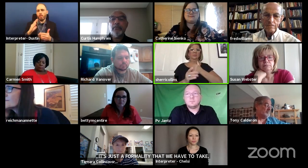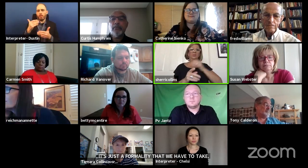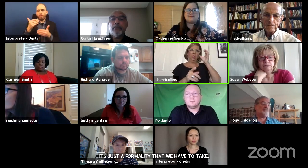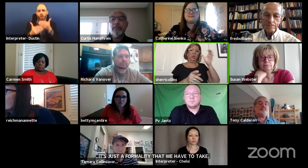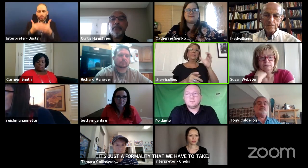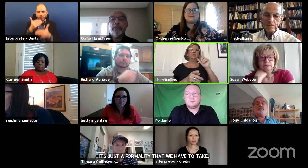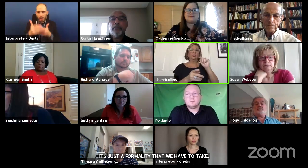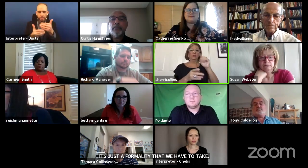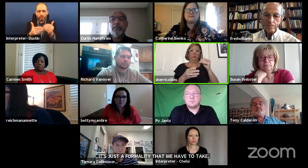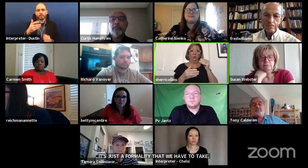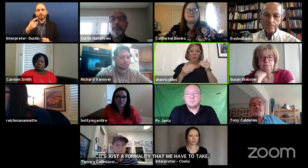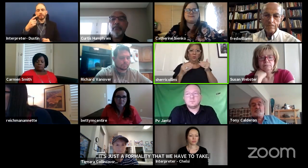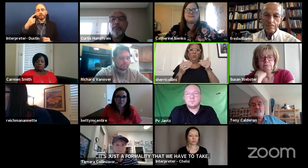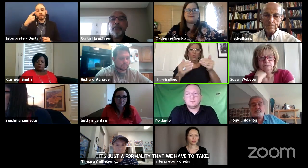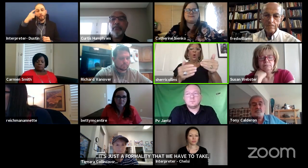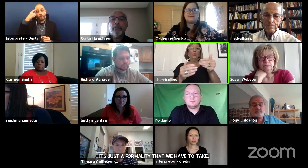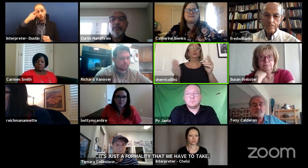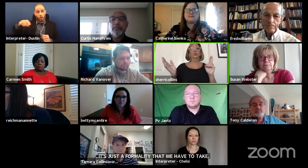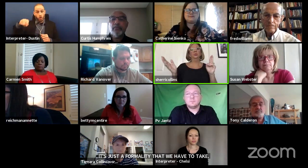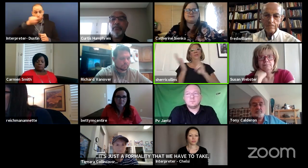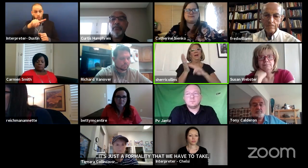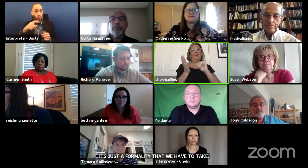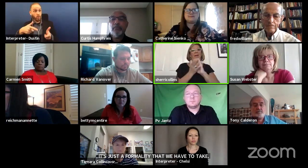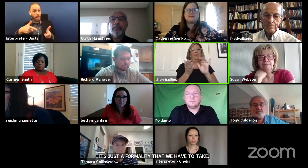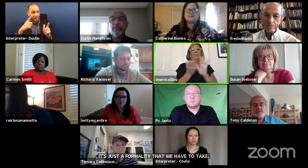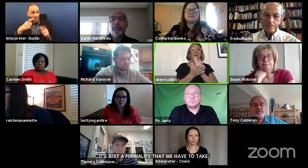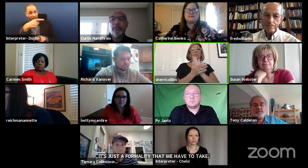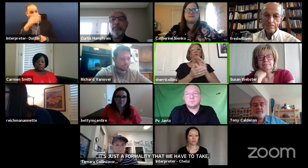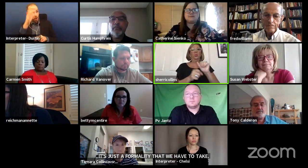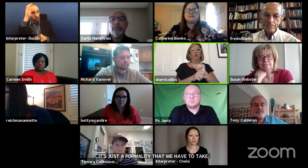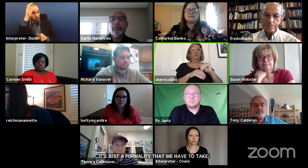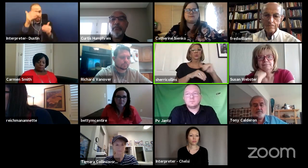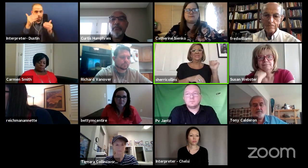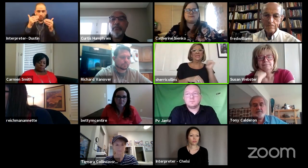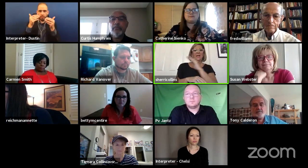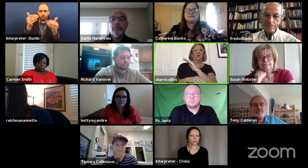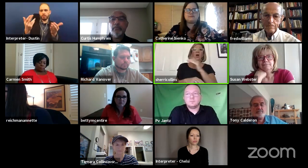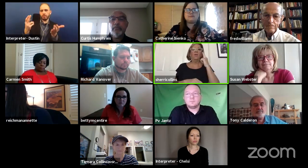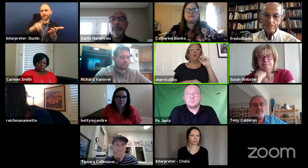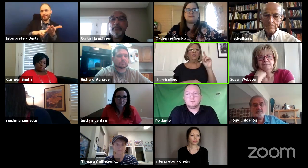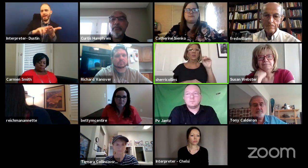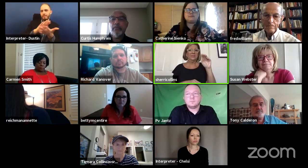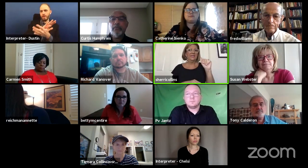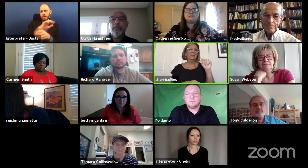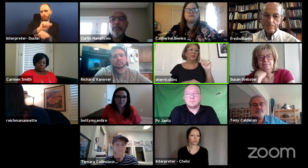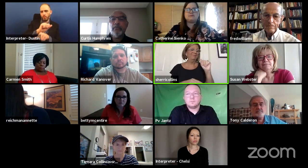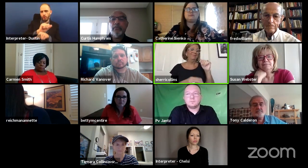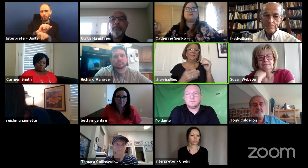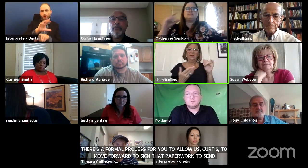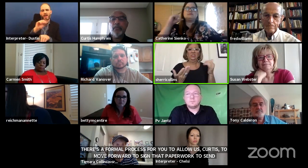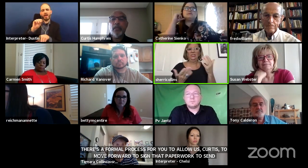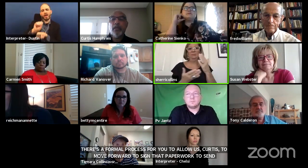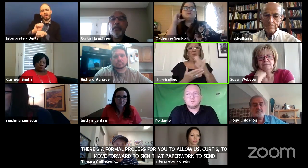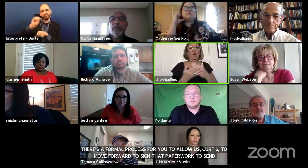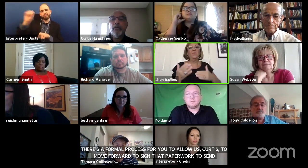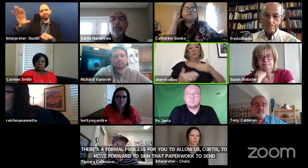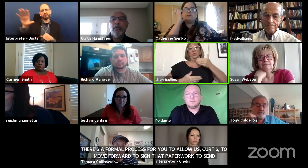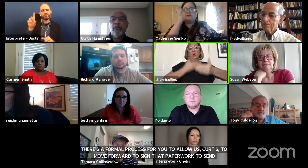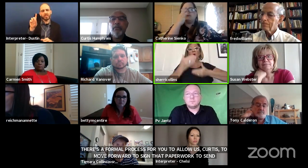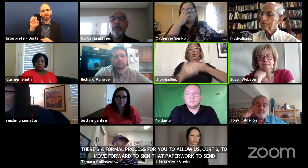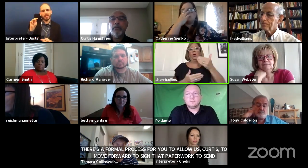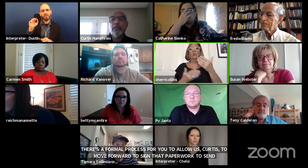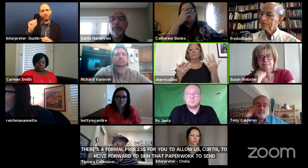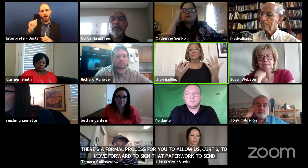us, Curtis, to move forward to sign that paperwork to send it off for the DEMA. It's just part